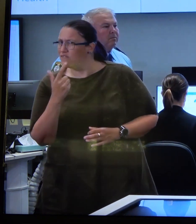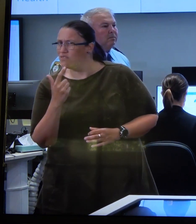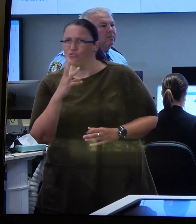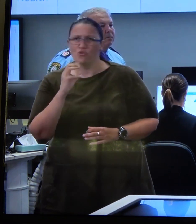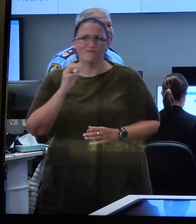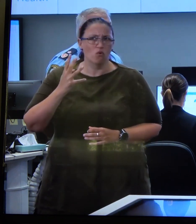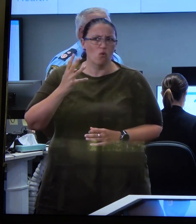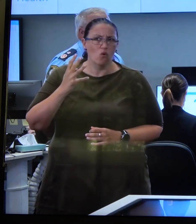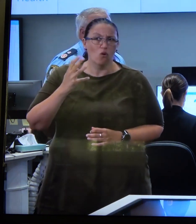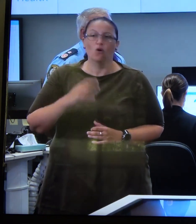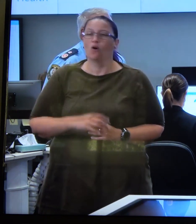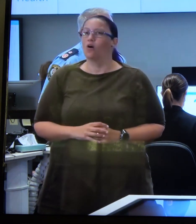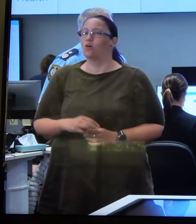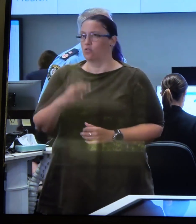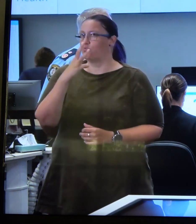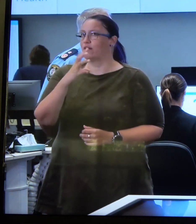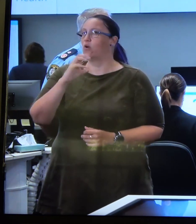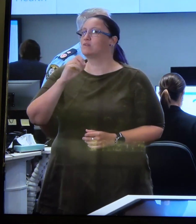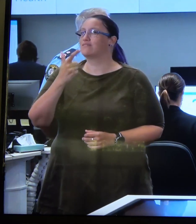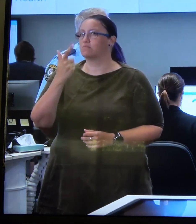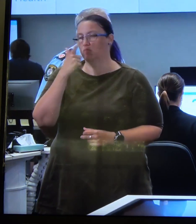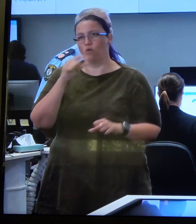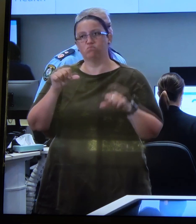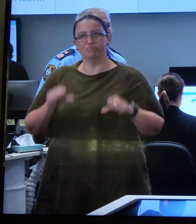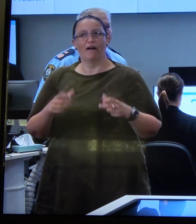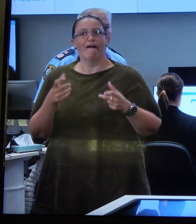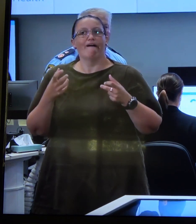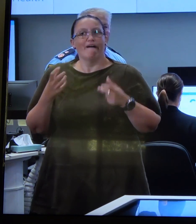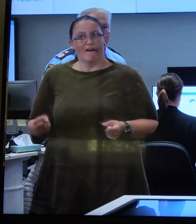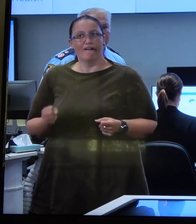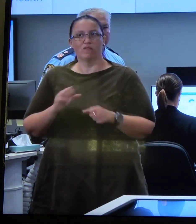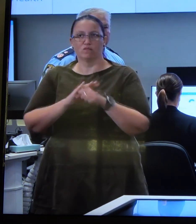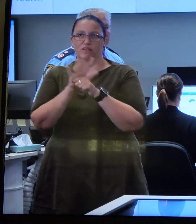It was 307 cases.